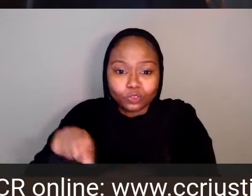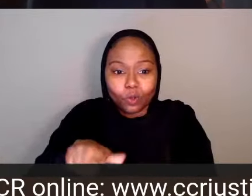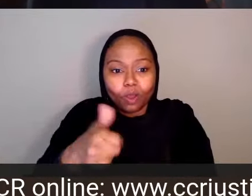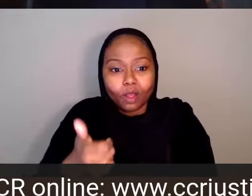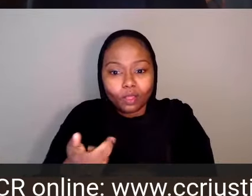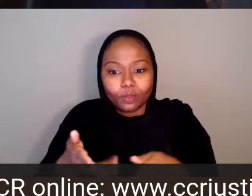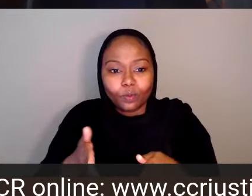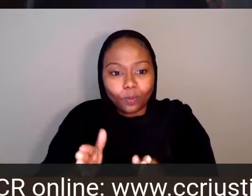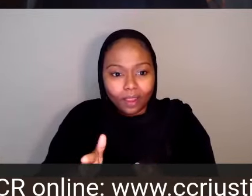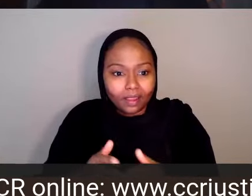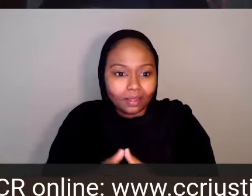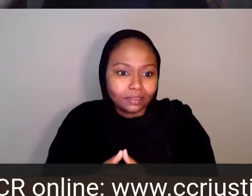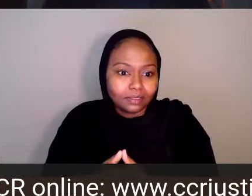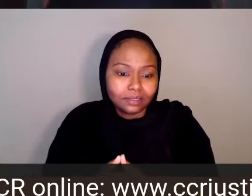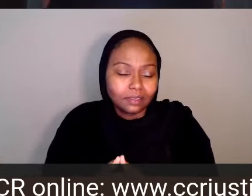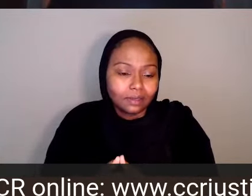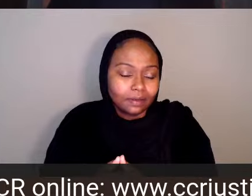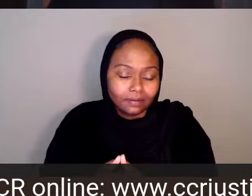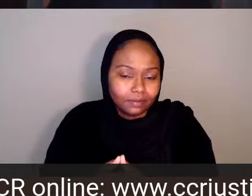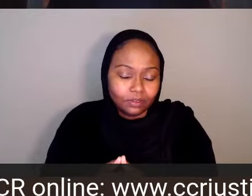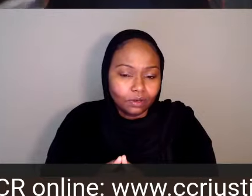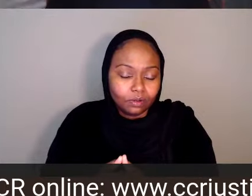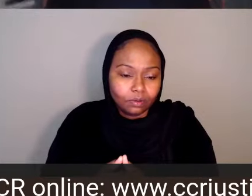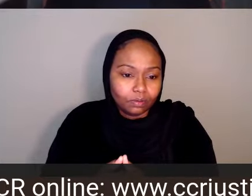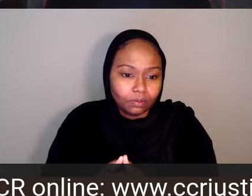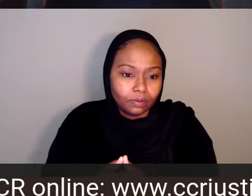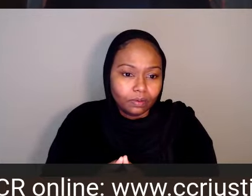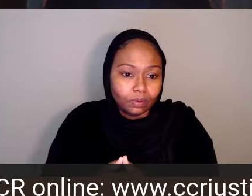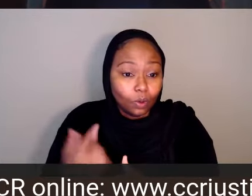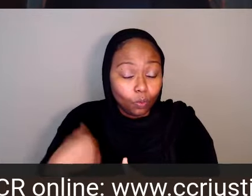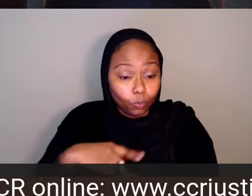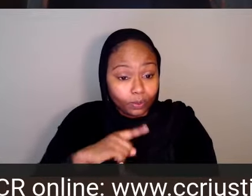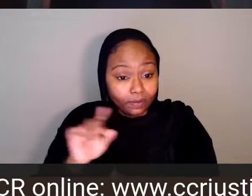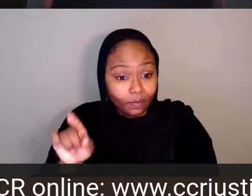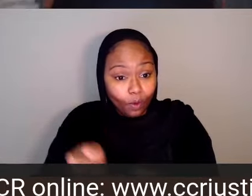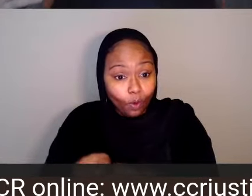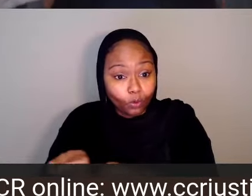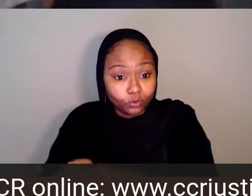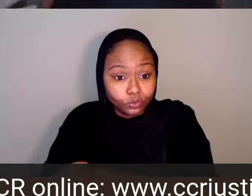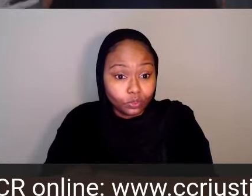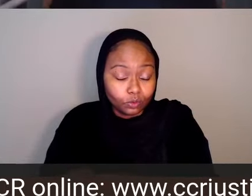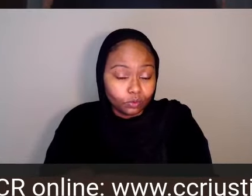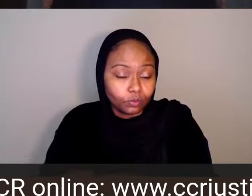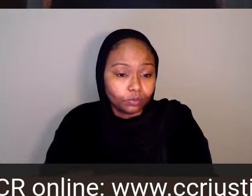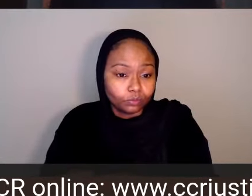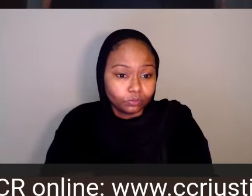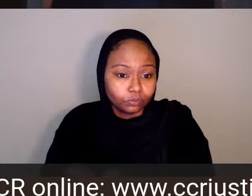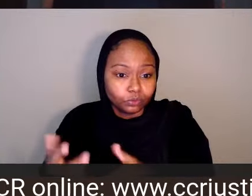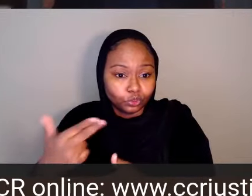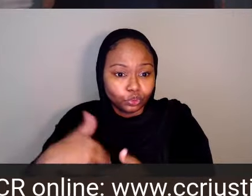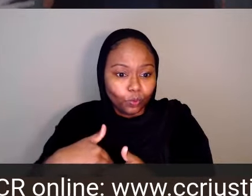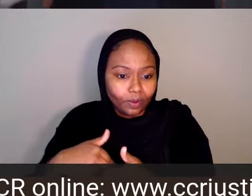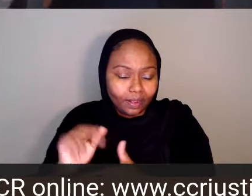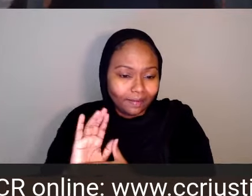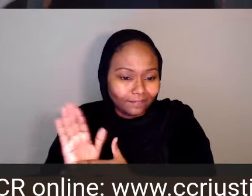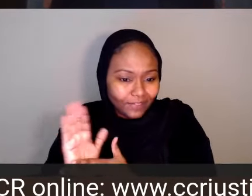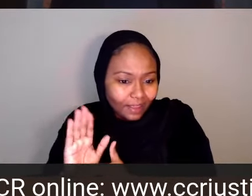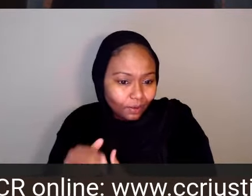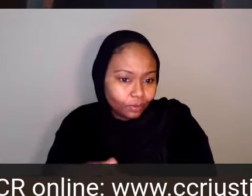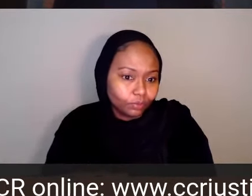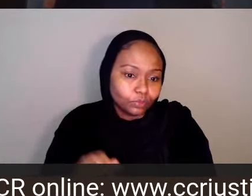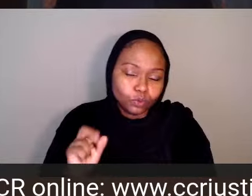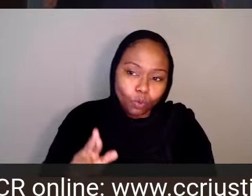litigation beyond the arts. I mean, we've also participated, our clients have participated in films that have been made or